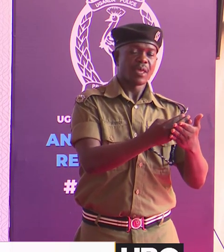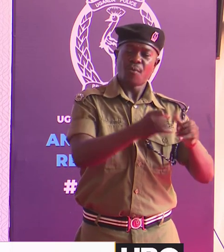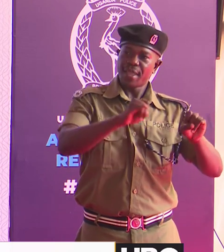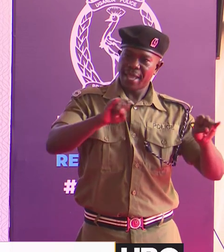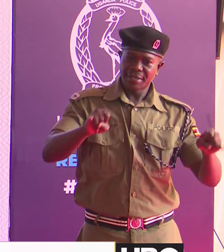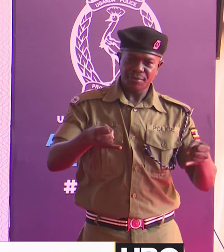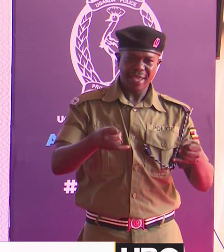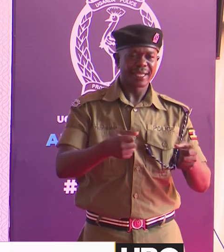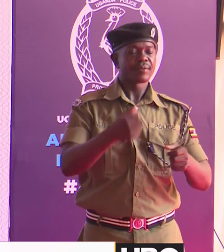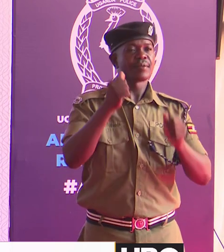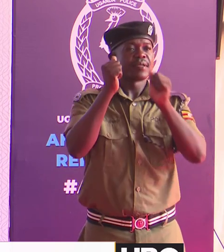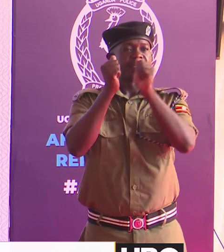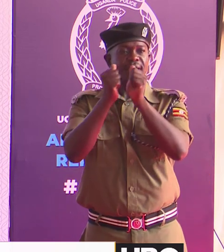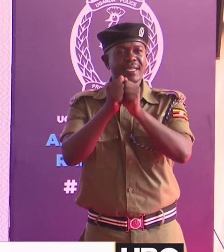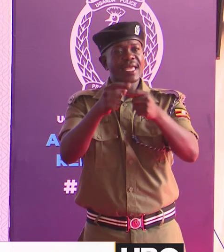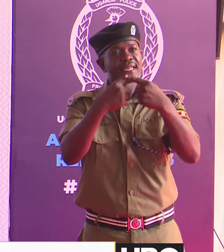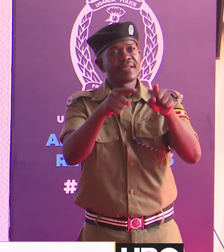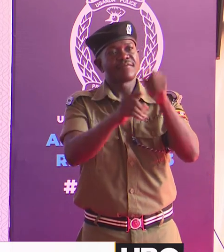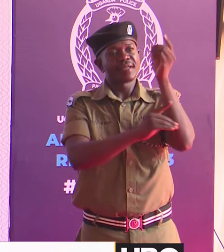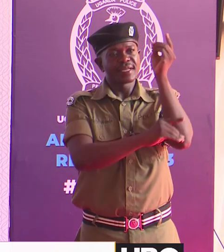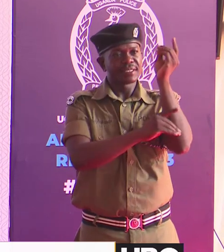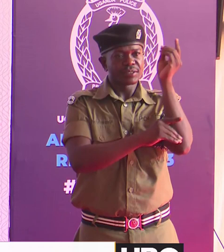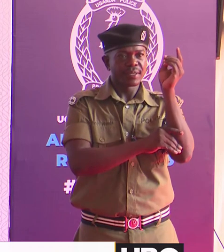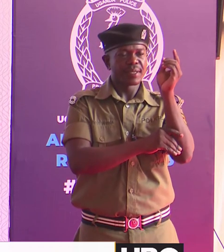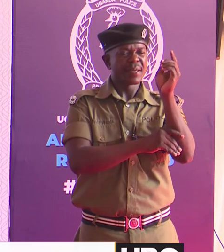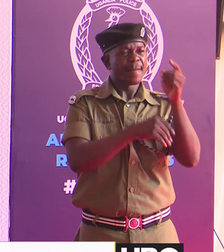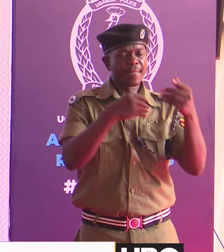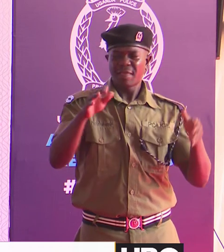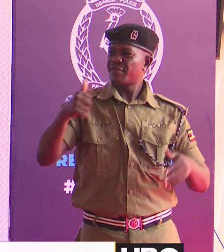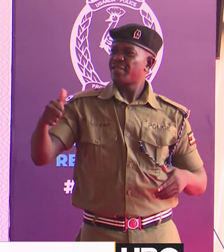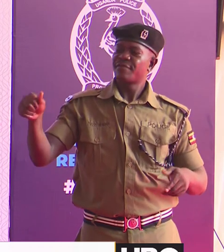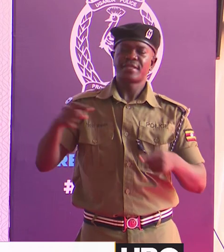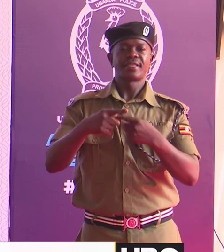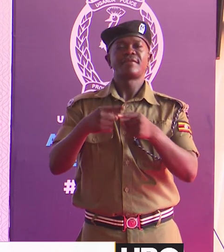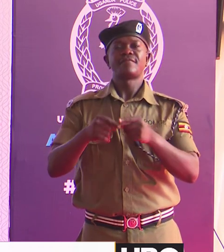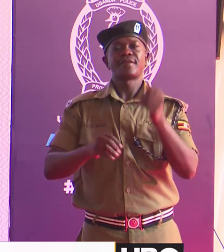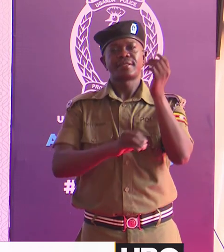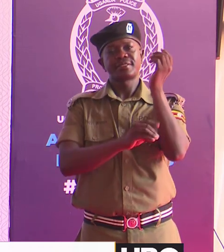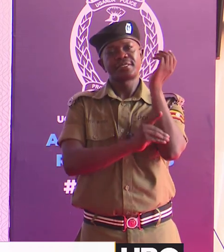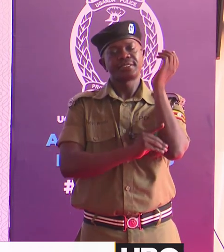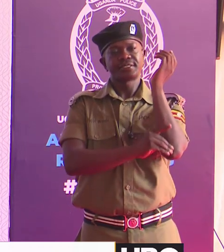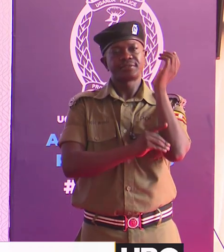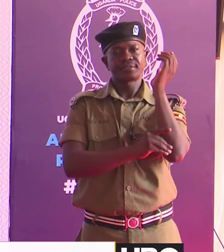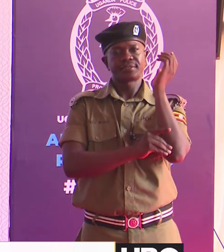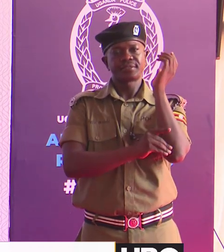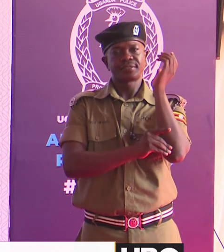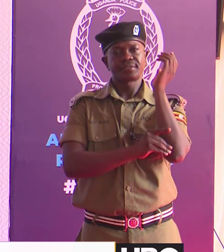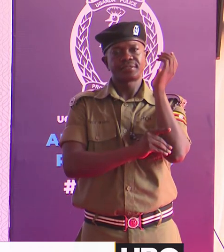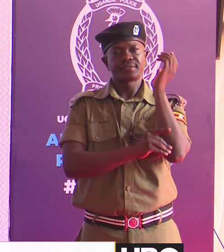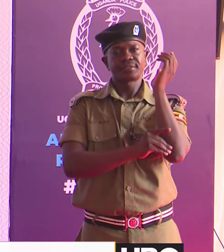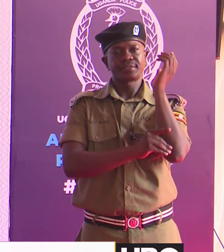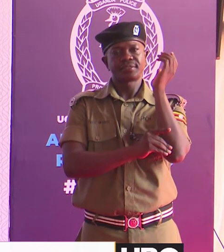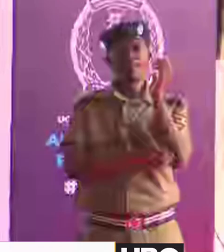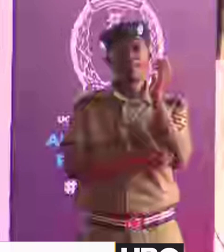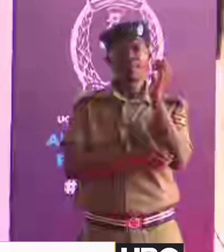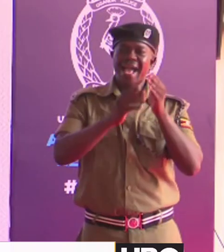districts, including Panyadoli, Kiriandongo, Paida, Marasha, and a number of others,